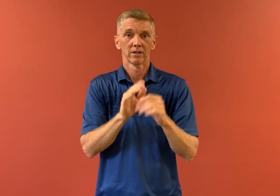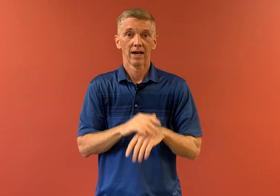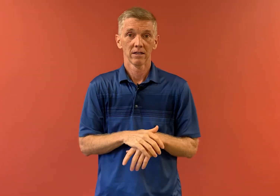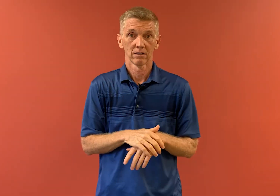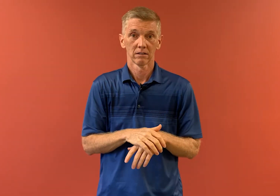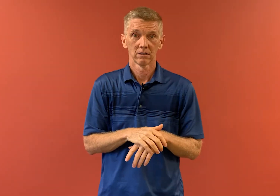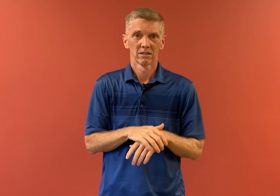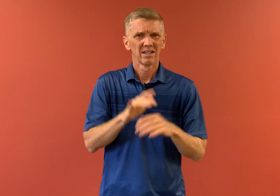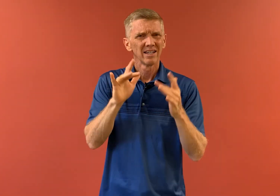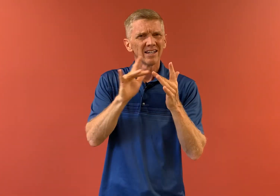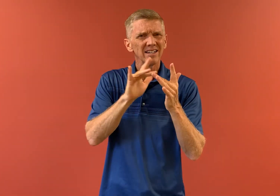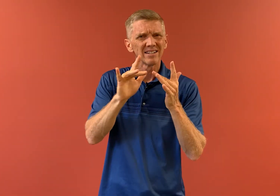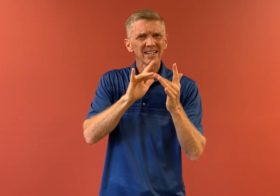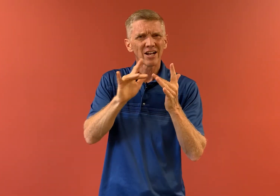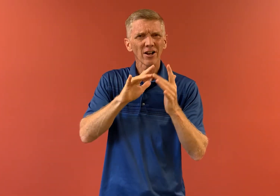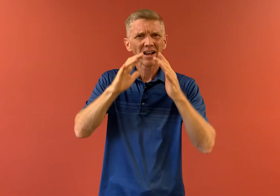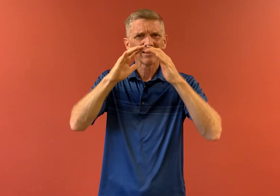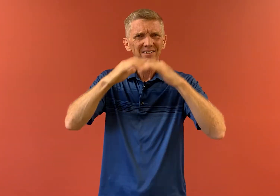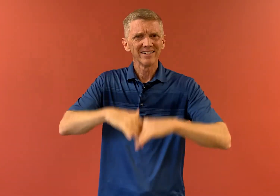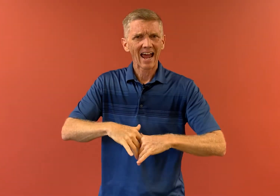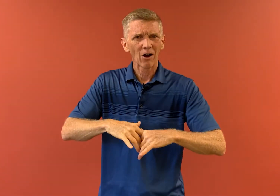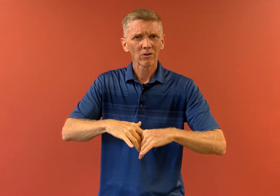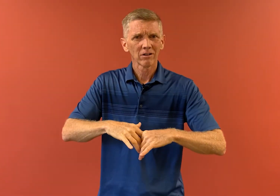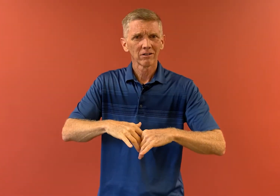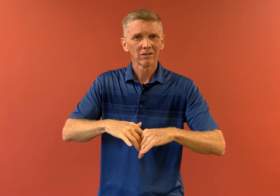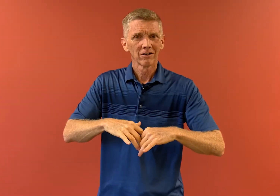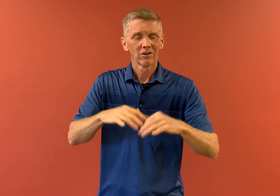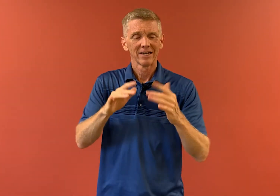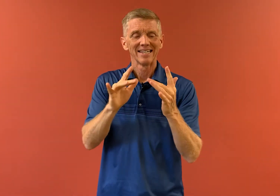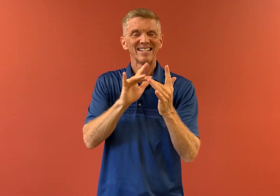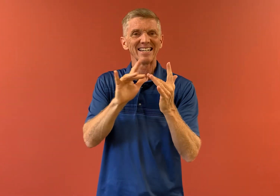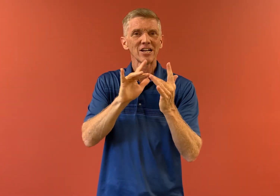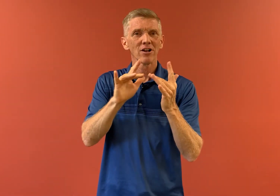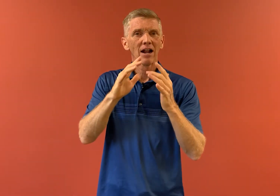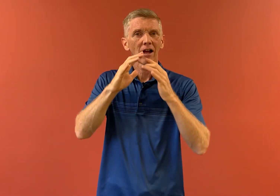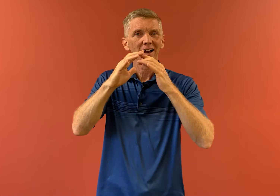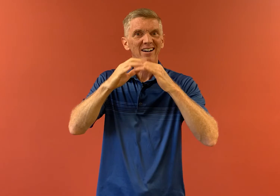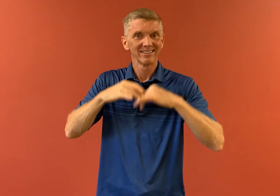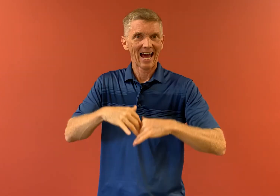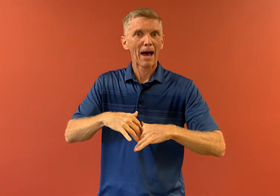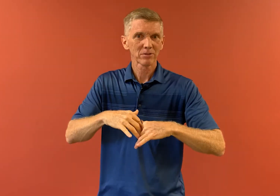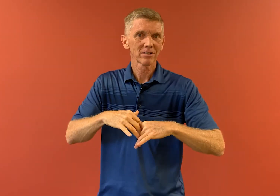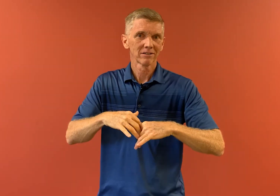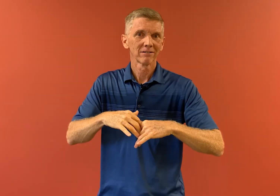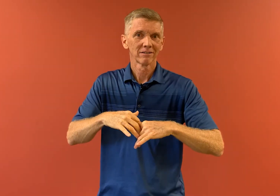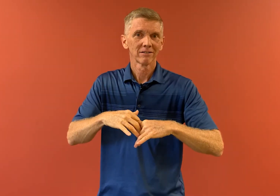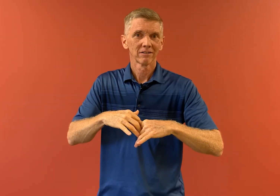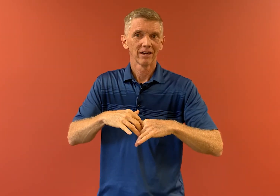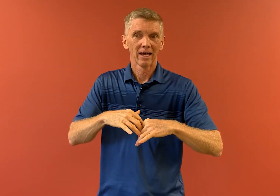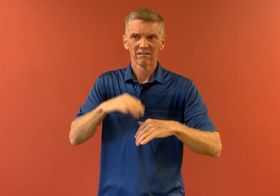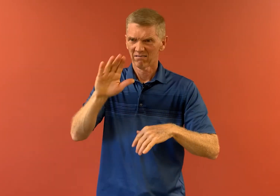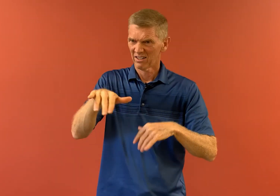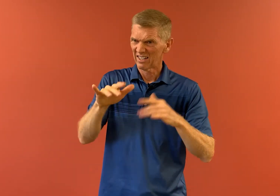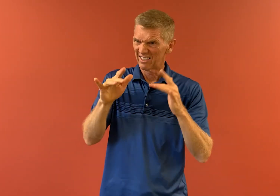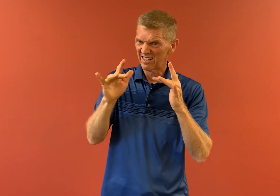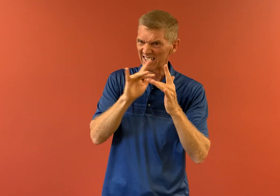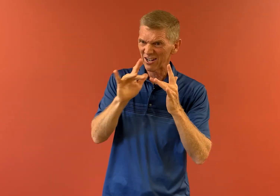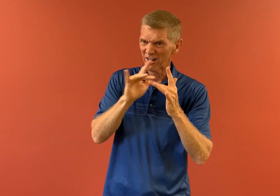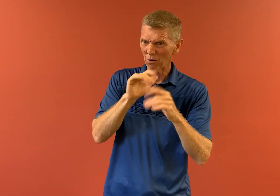Okay. Is the internet down? Is the internet collapsed? Okay. Does the internet